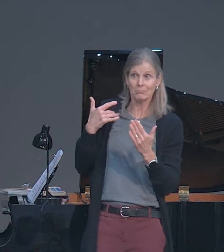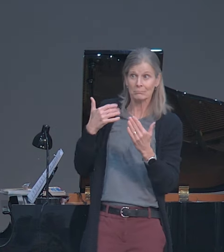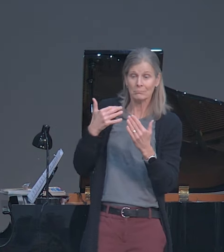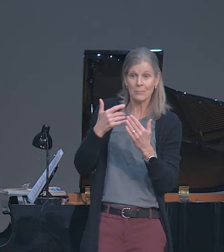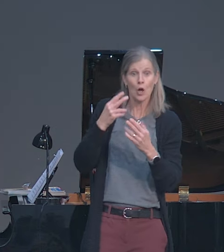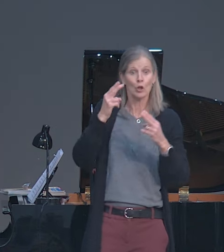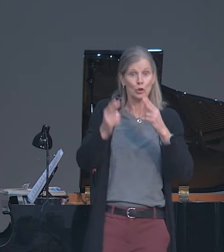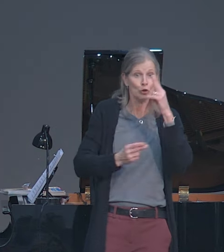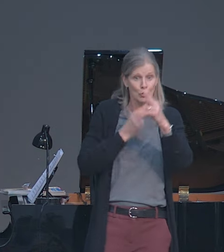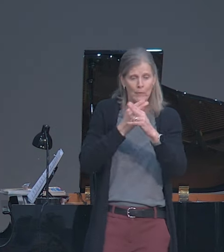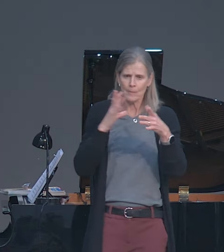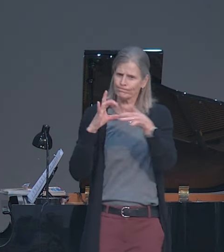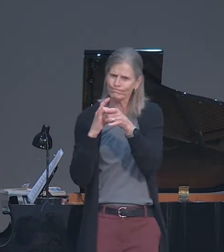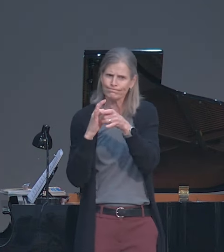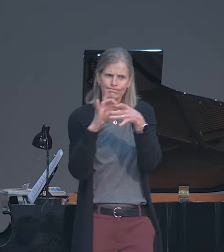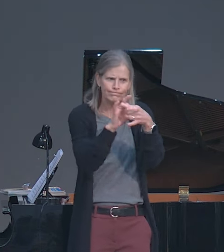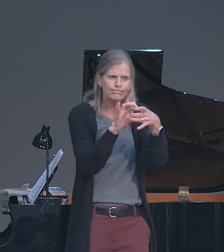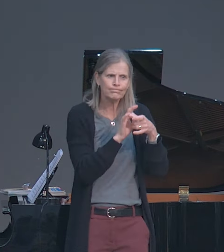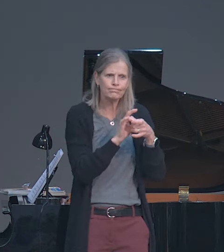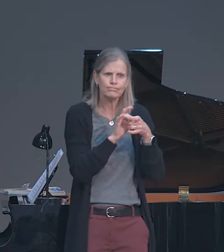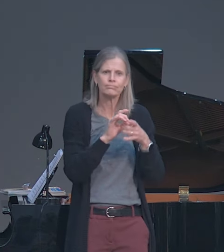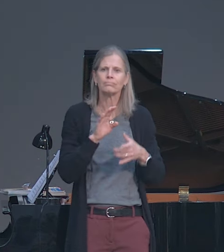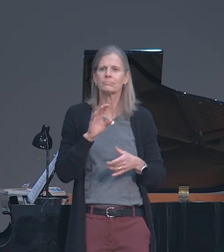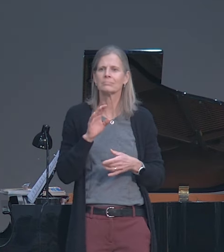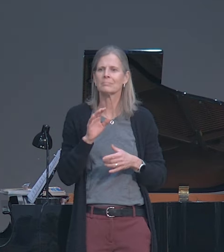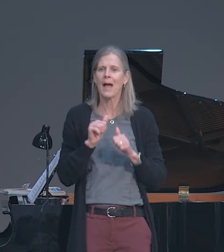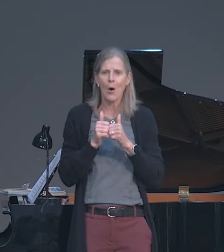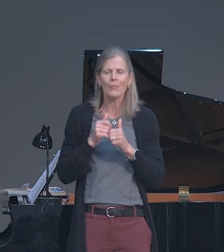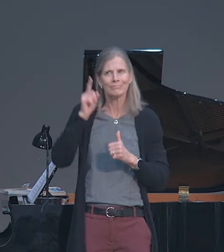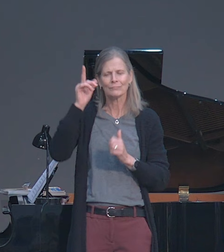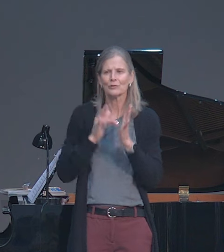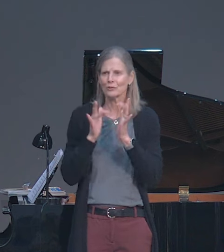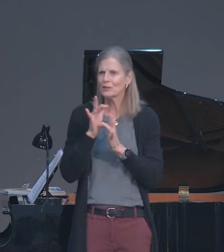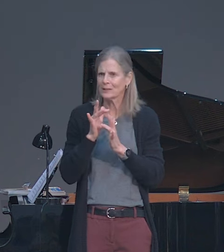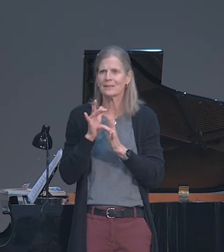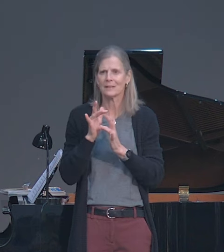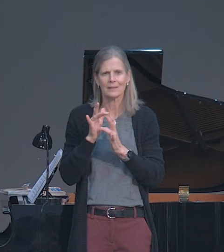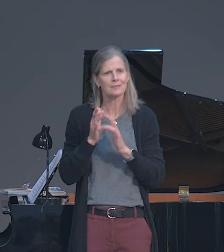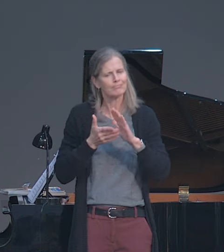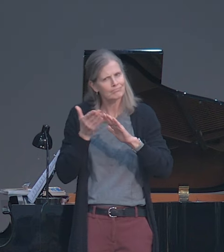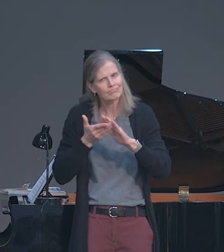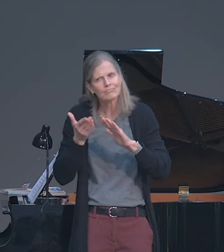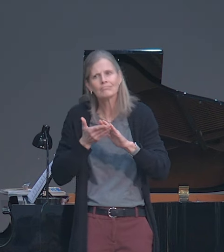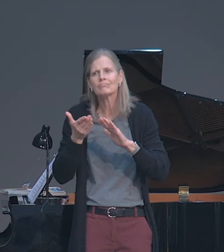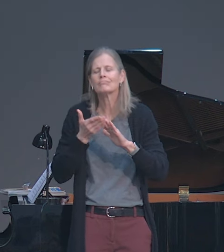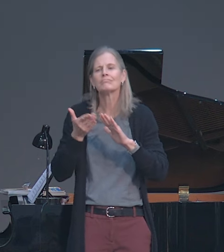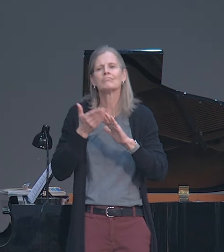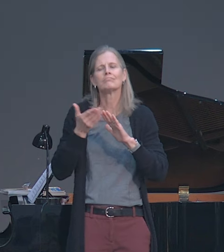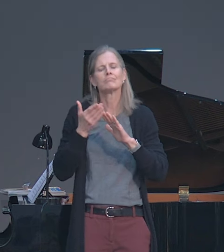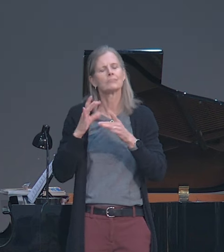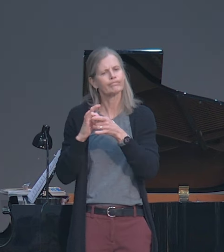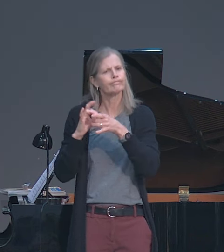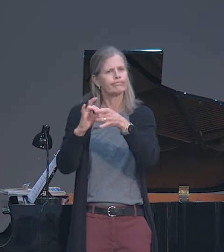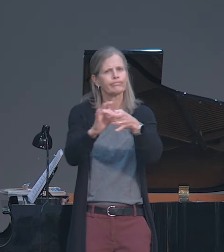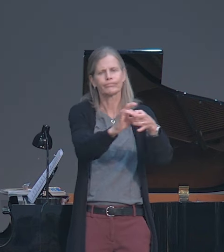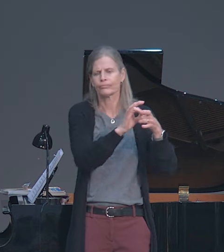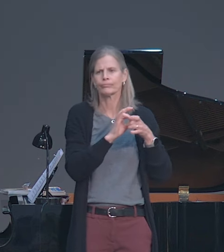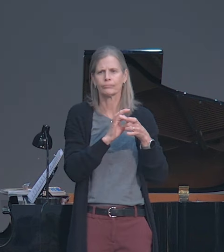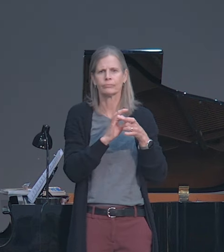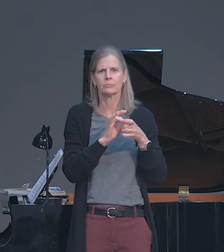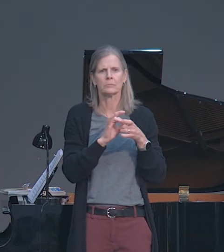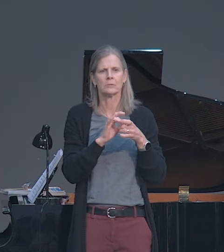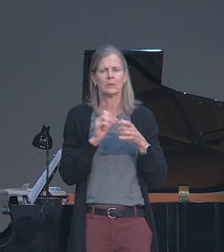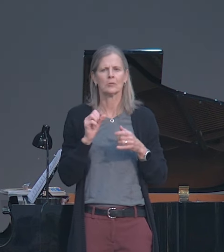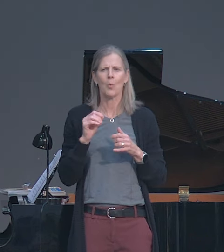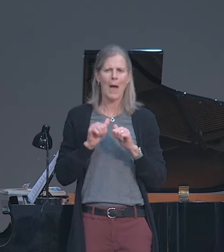the universe is held together by Jesus. He is the cohesion. And he continues to hold it together. The question is, how does